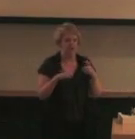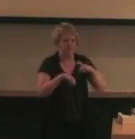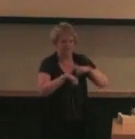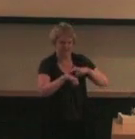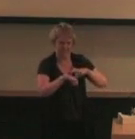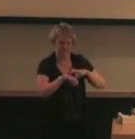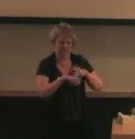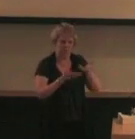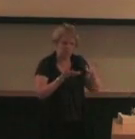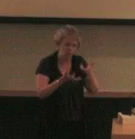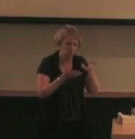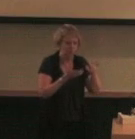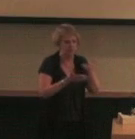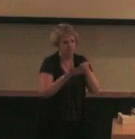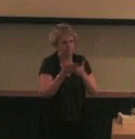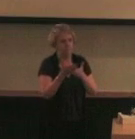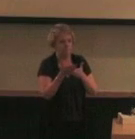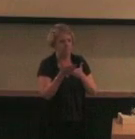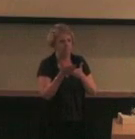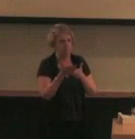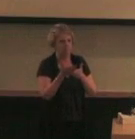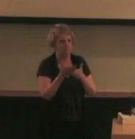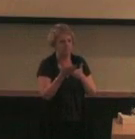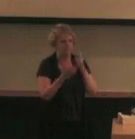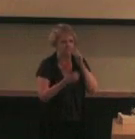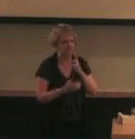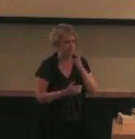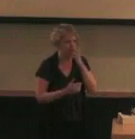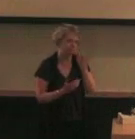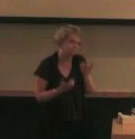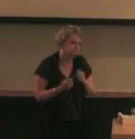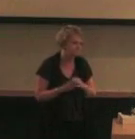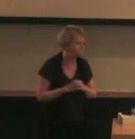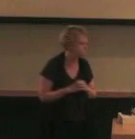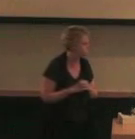time to work with some of these clients.